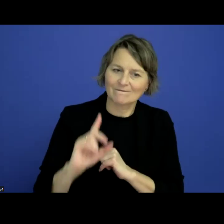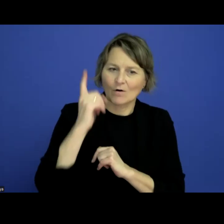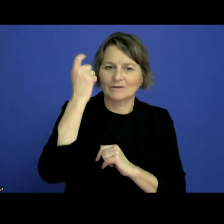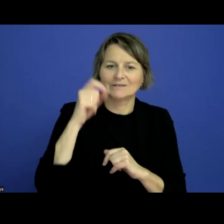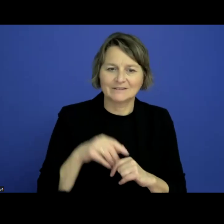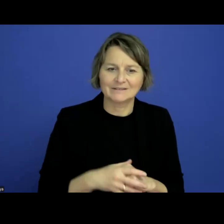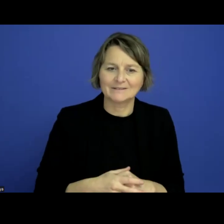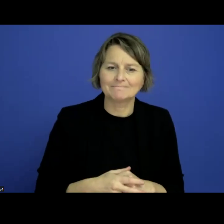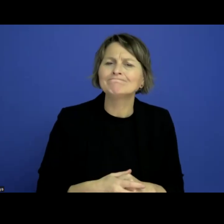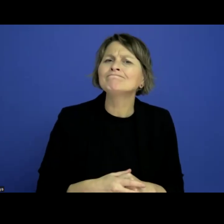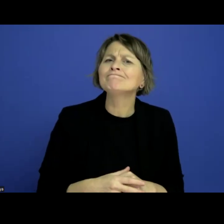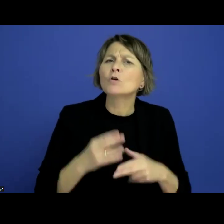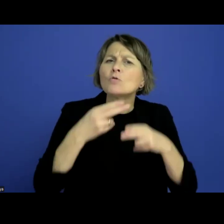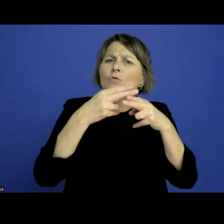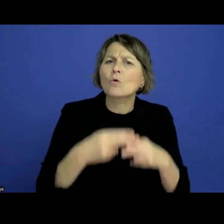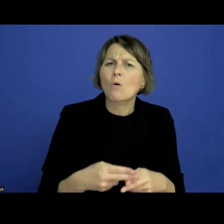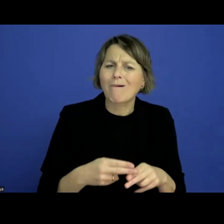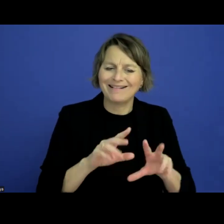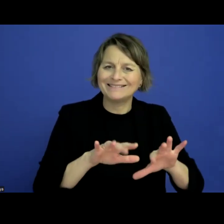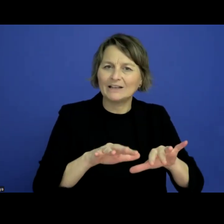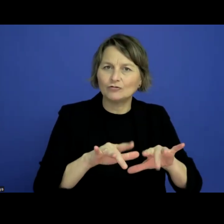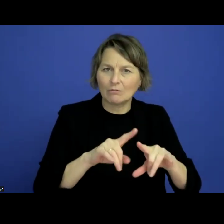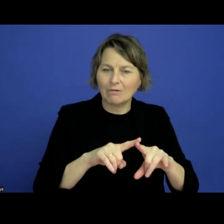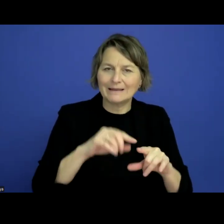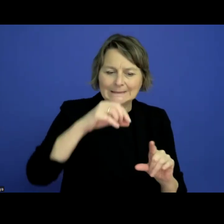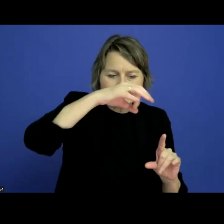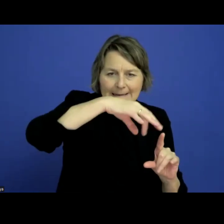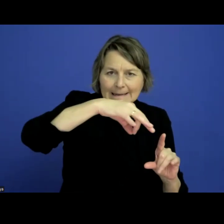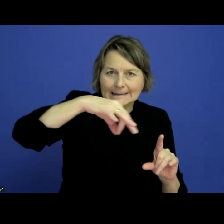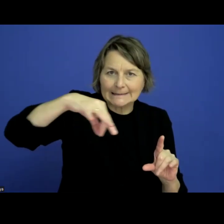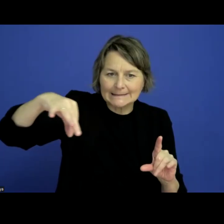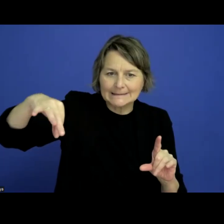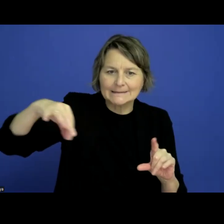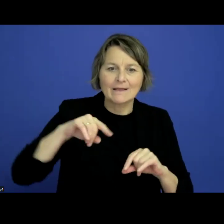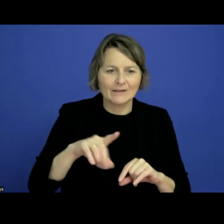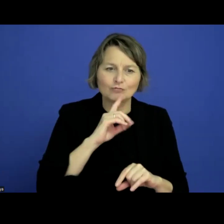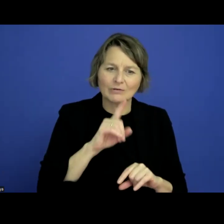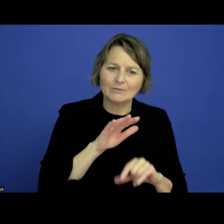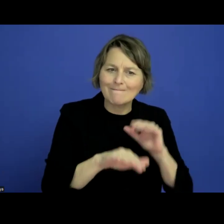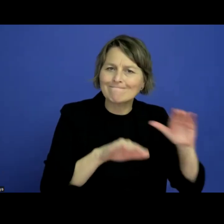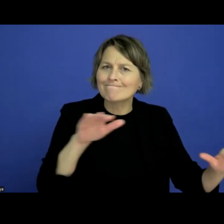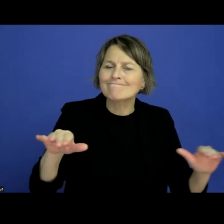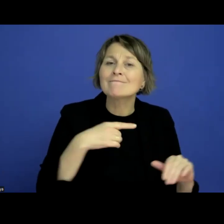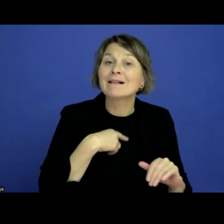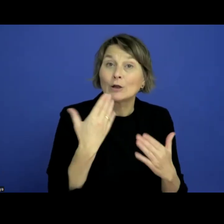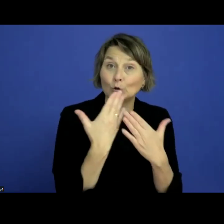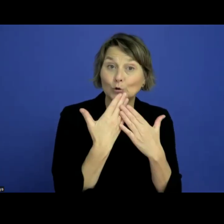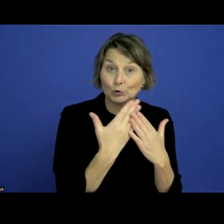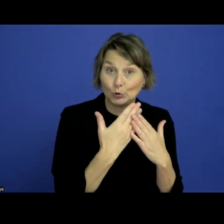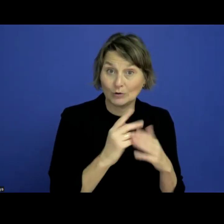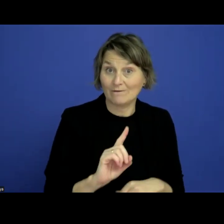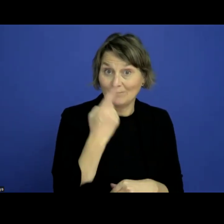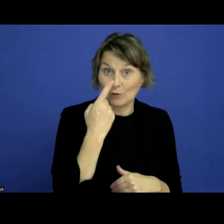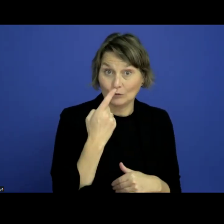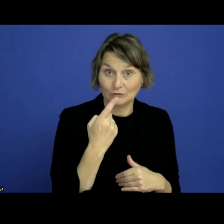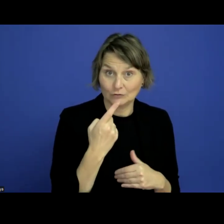as an employee-led educational initiative that was reaching out to students, primary school students